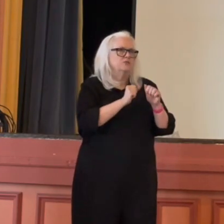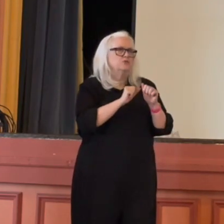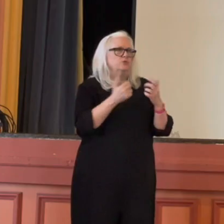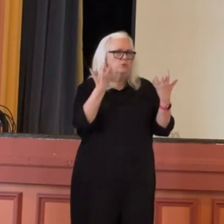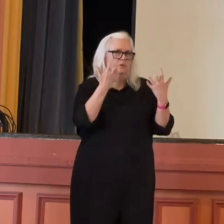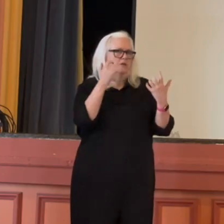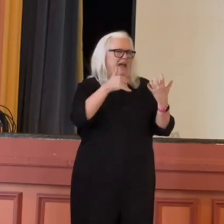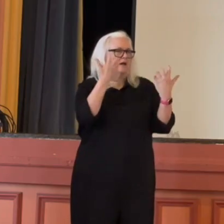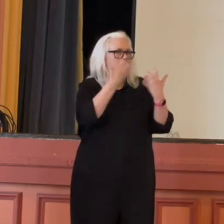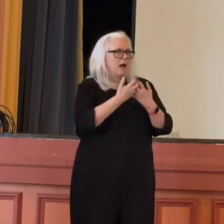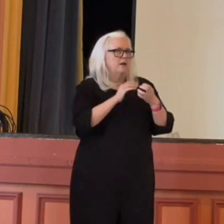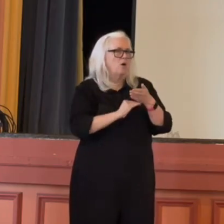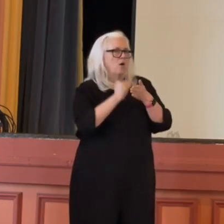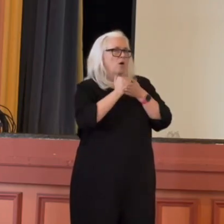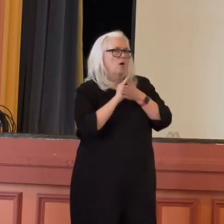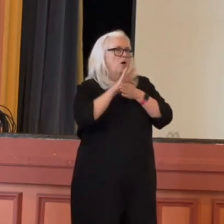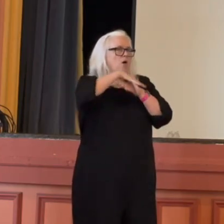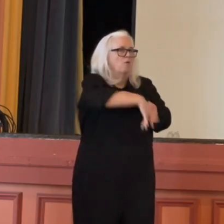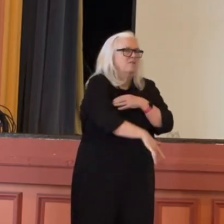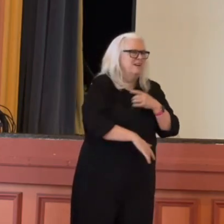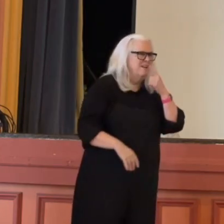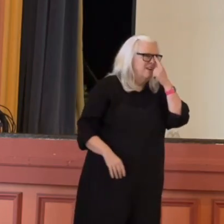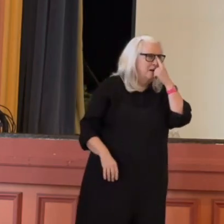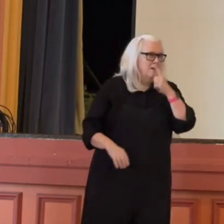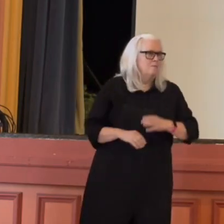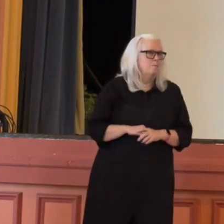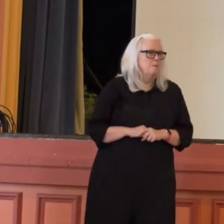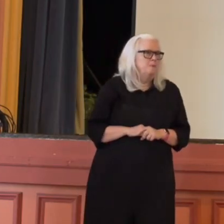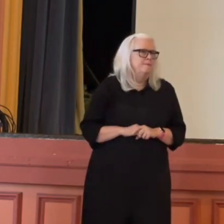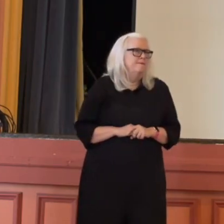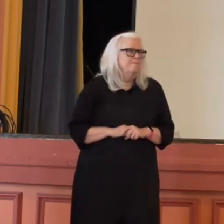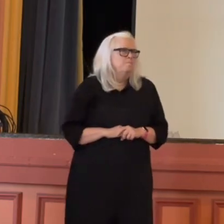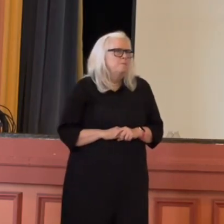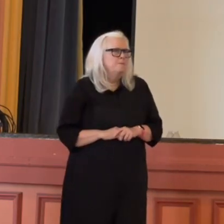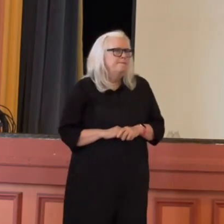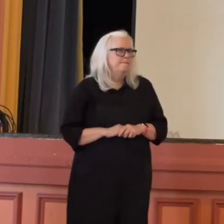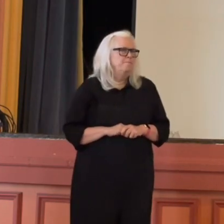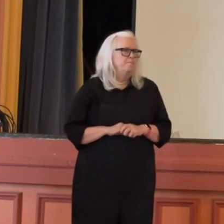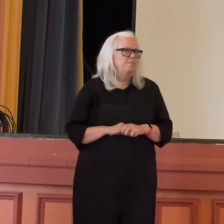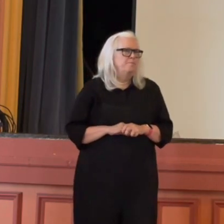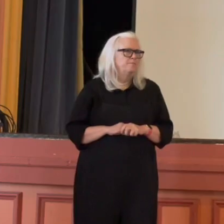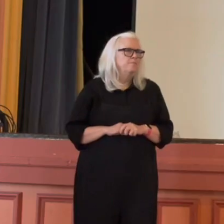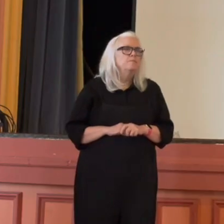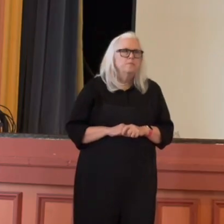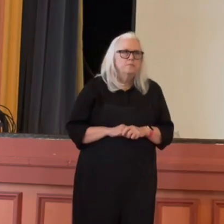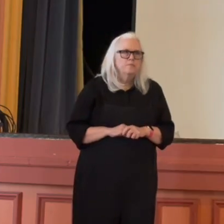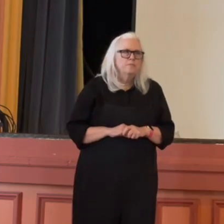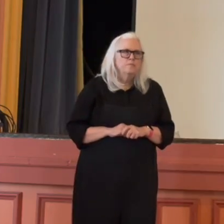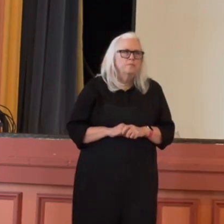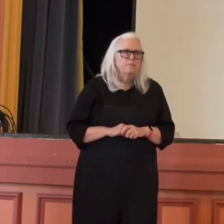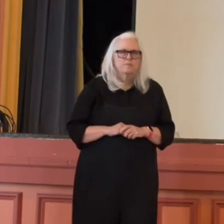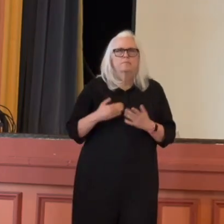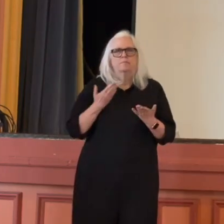for a second. I just want to thank you all for what you're doing, because I know this is an antiquated system and it needs to be done. But I